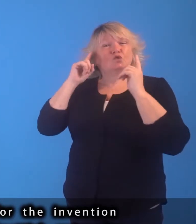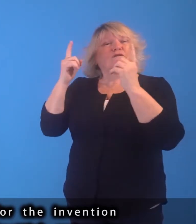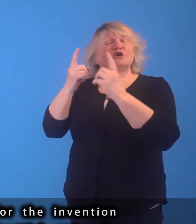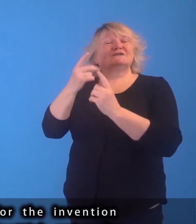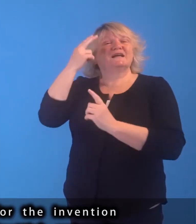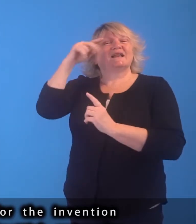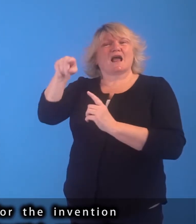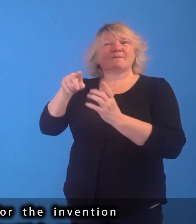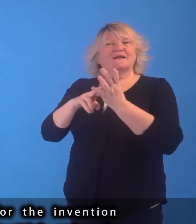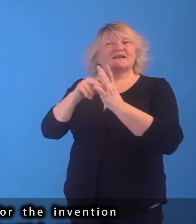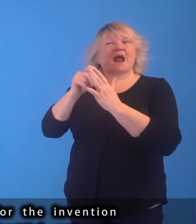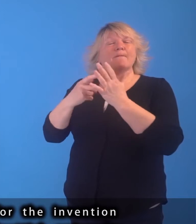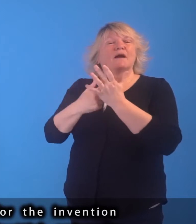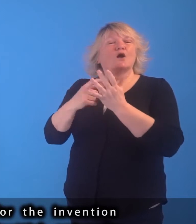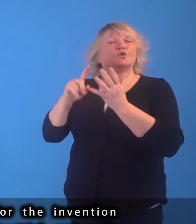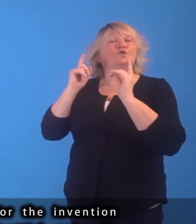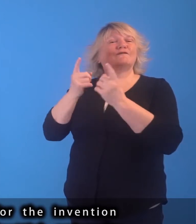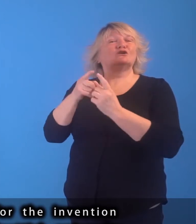the Scottish University.